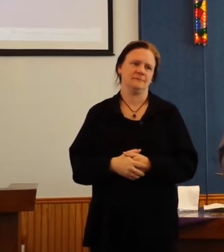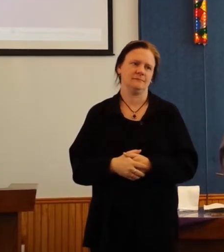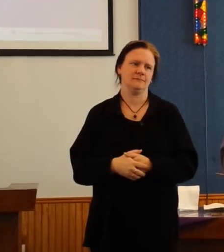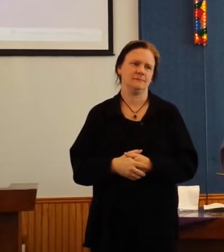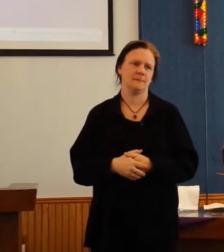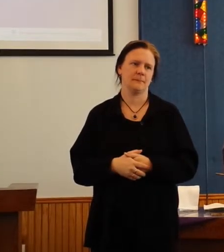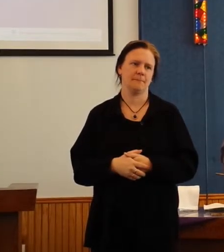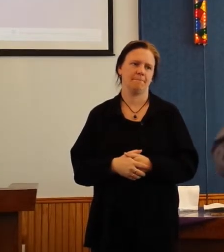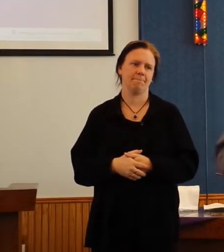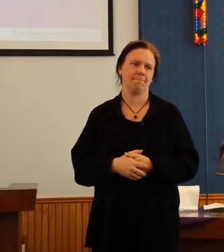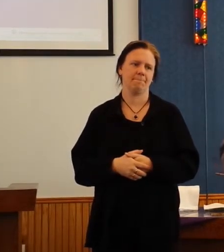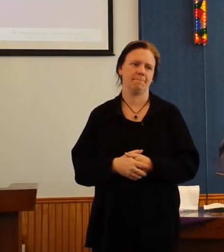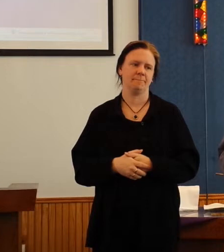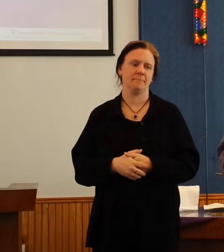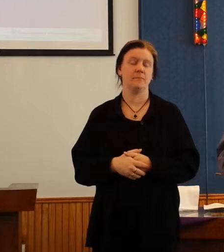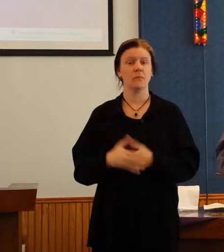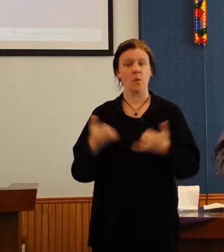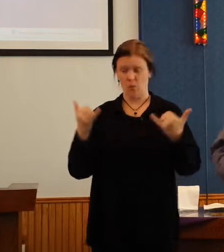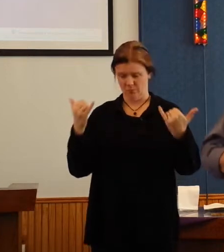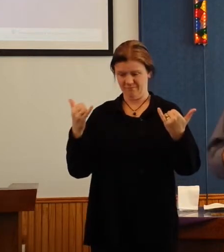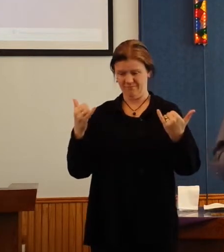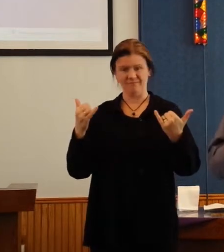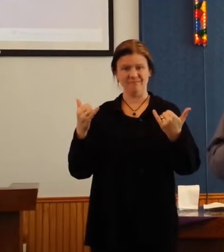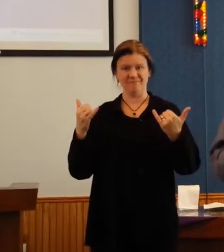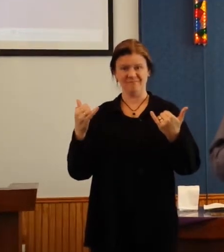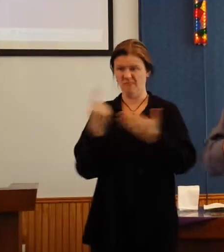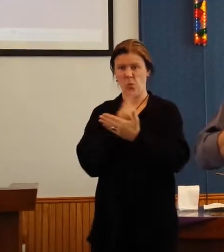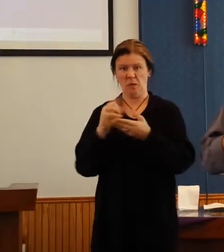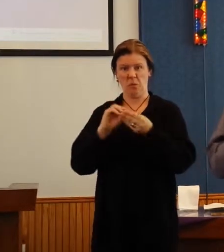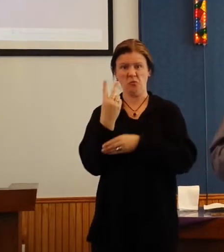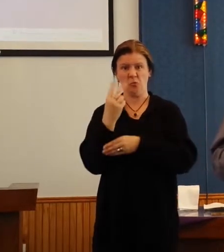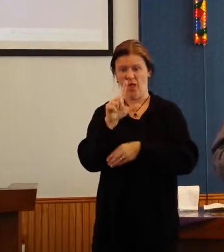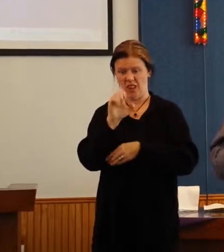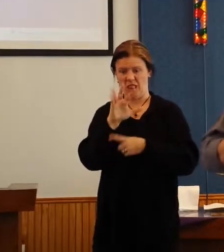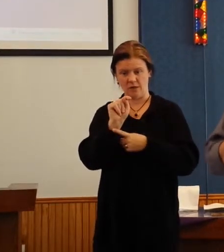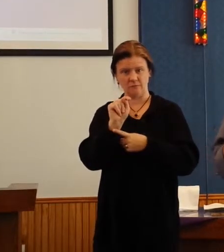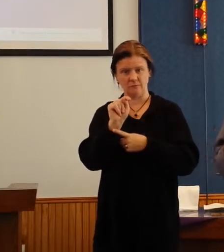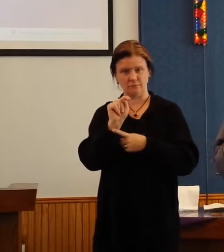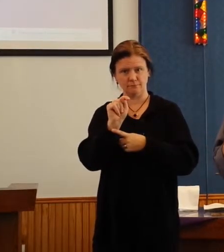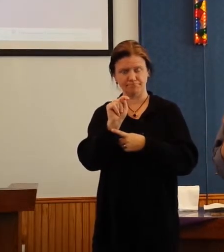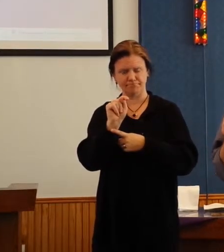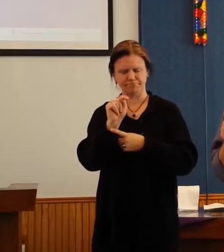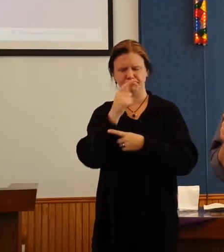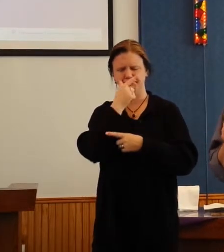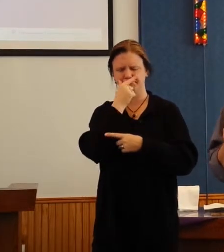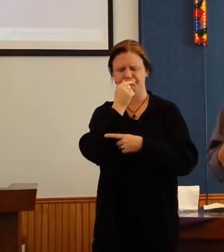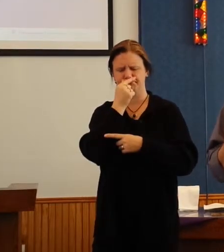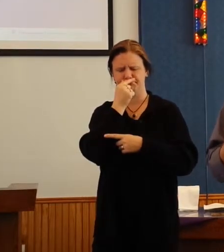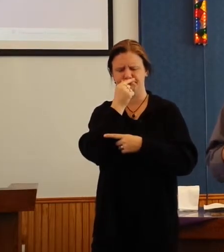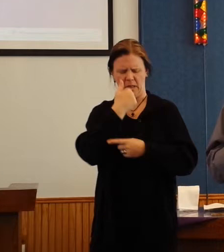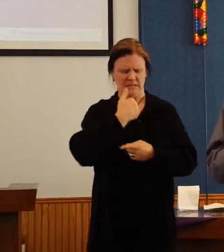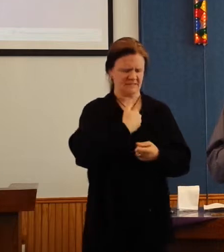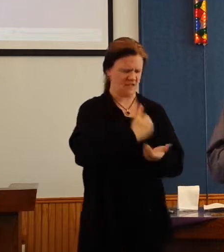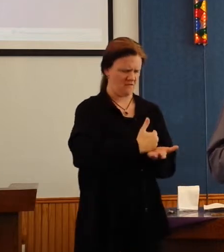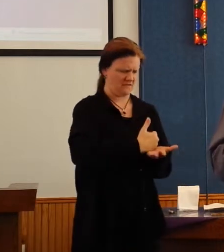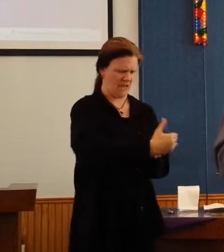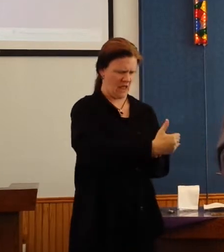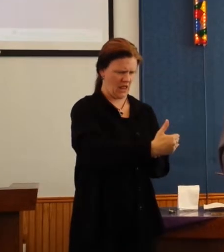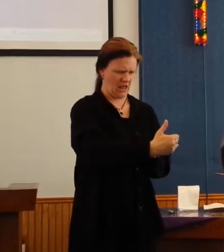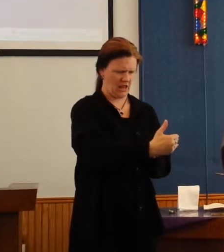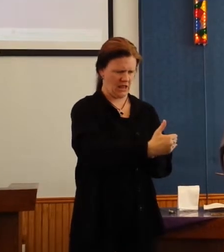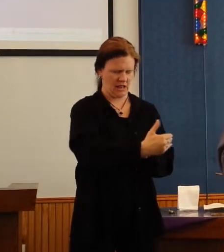So I say, take time this Lent to really look at what self-denial and taking up your cross to follow